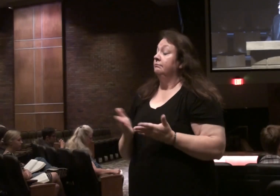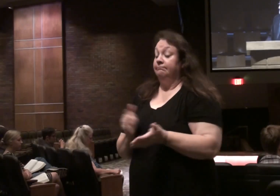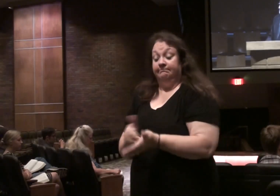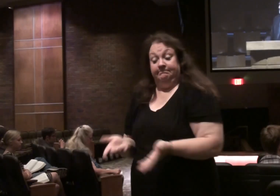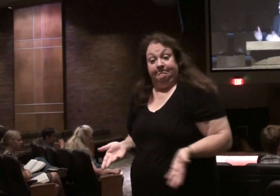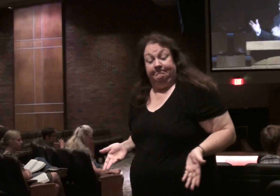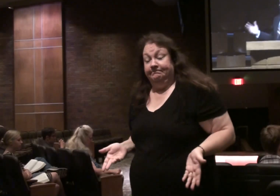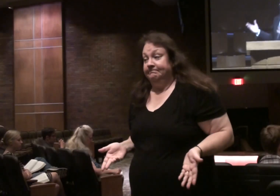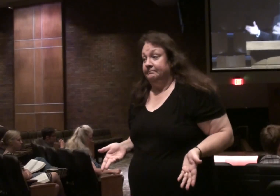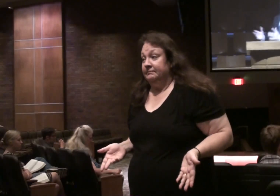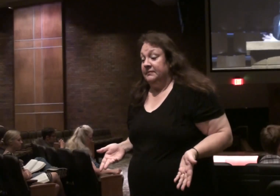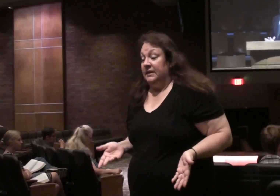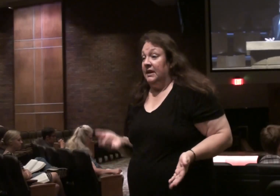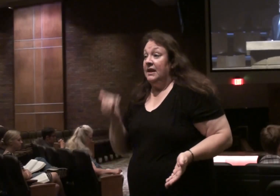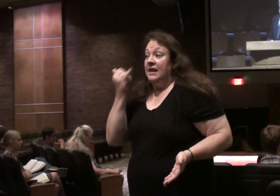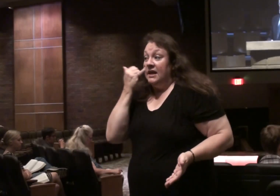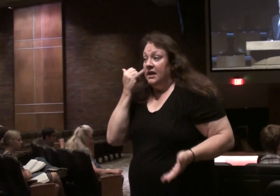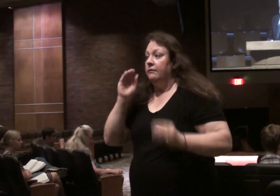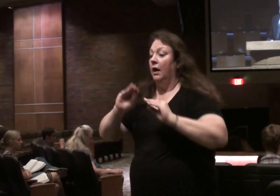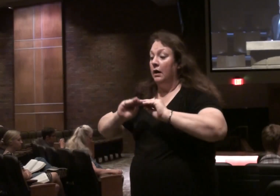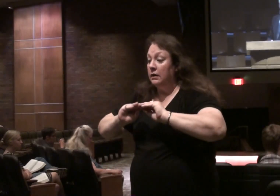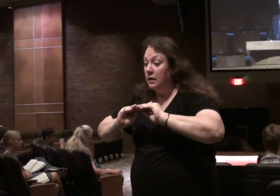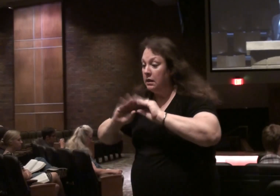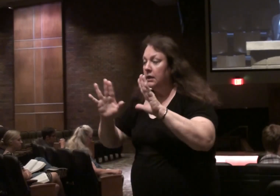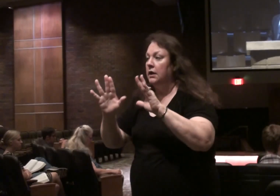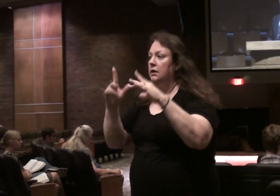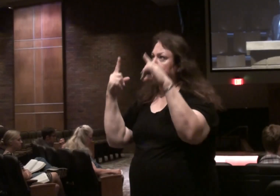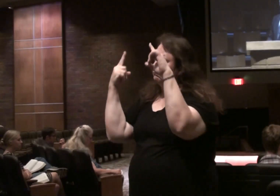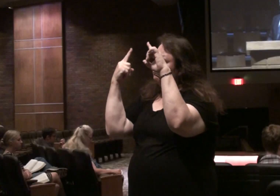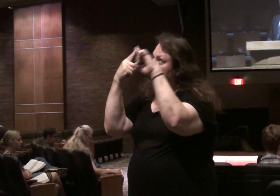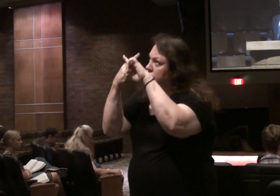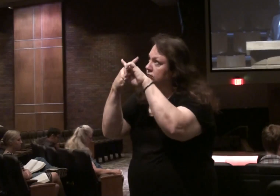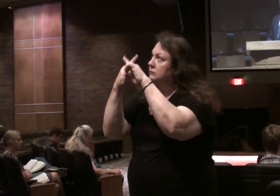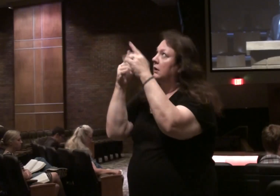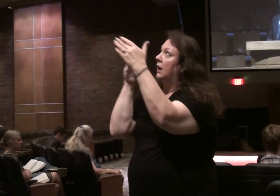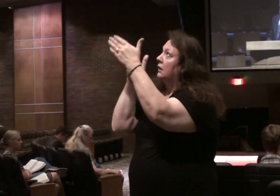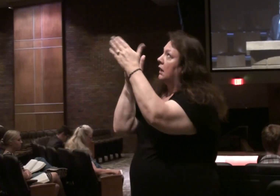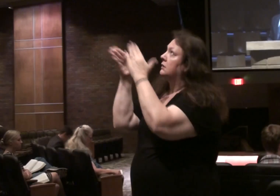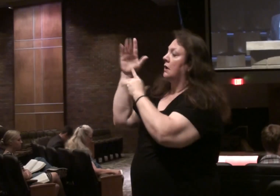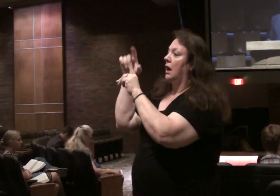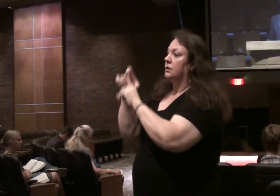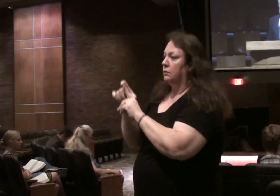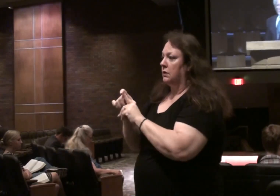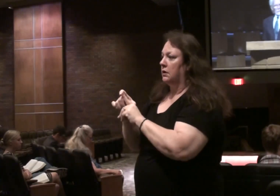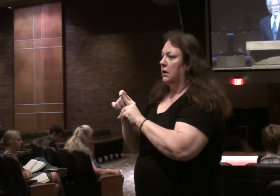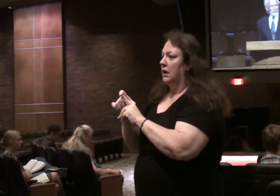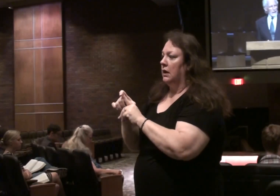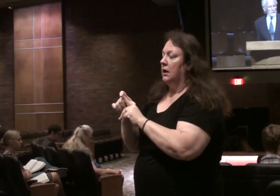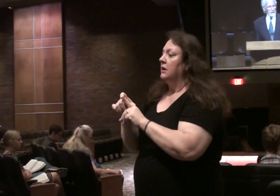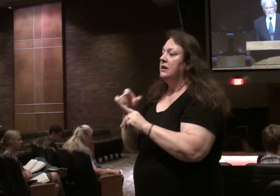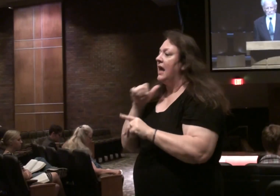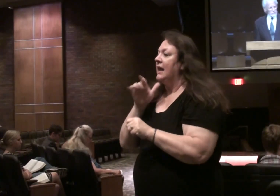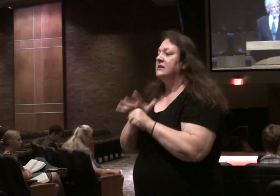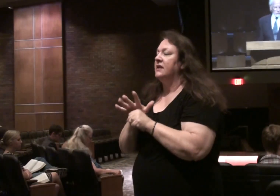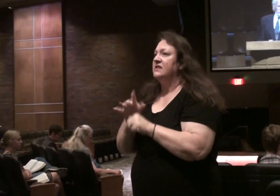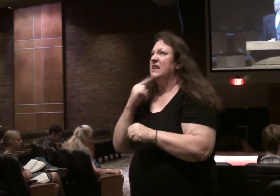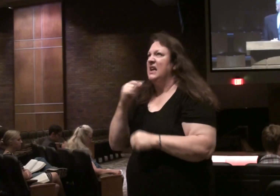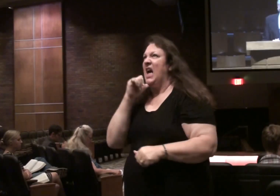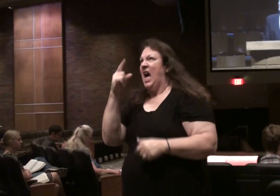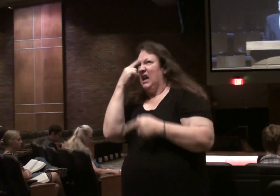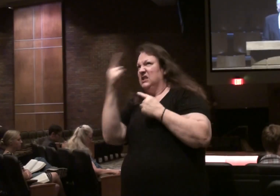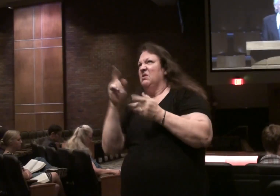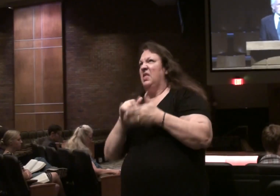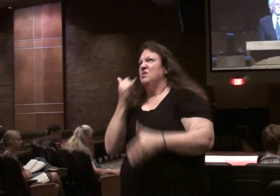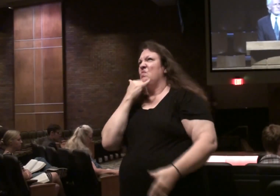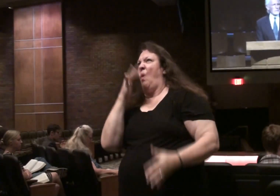Again, unless there is a clear conflict with the Word of God. No, I don't agree with it. I don't think it's the